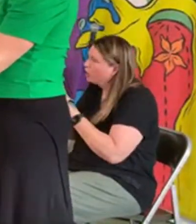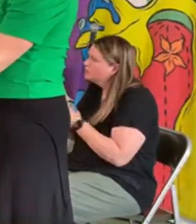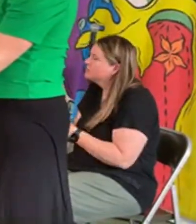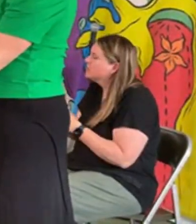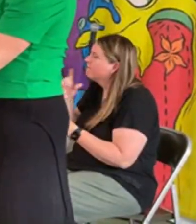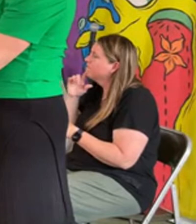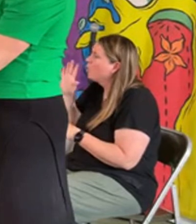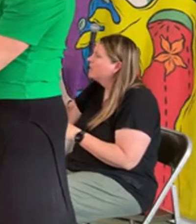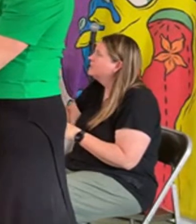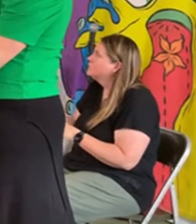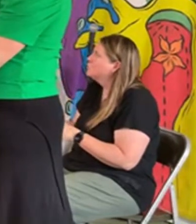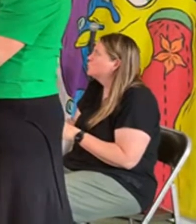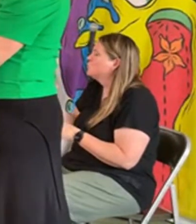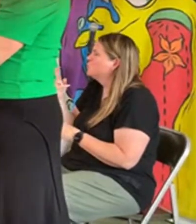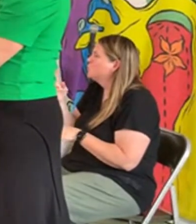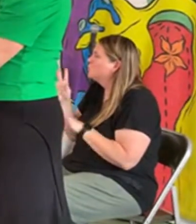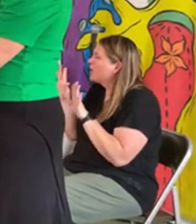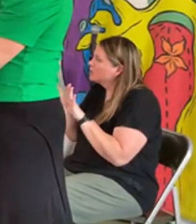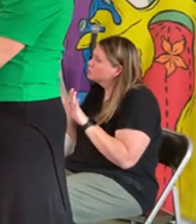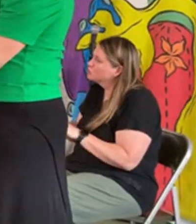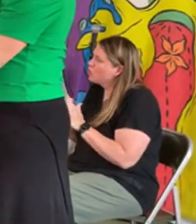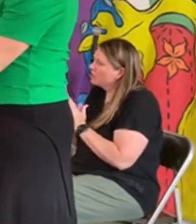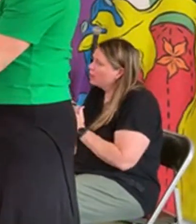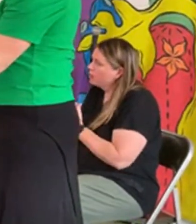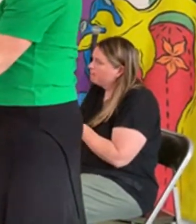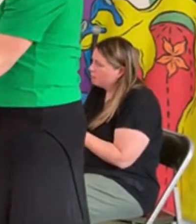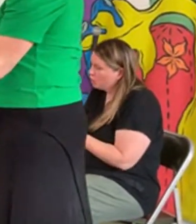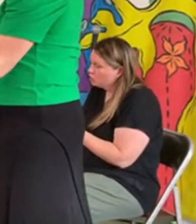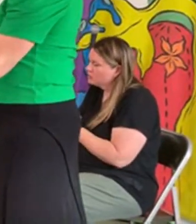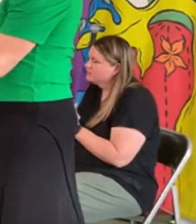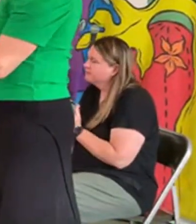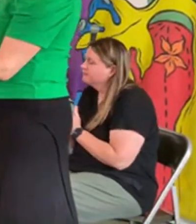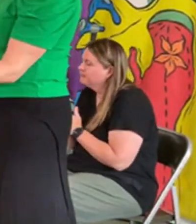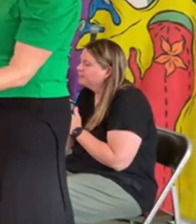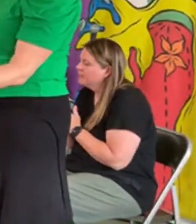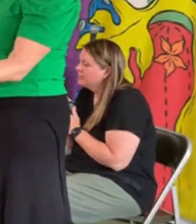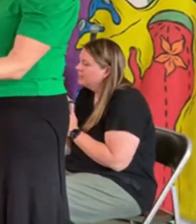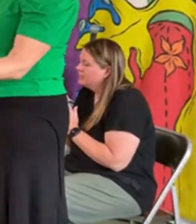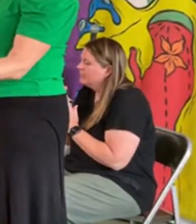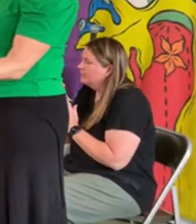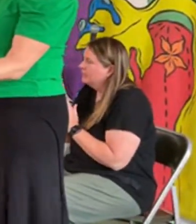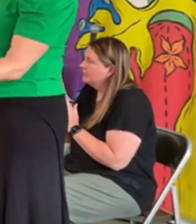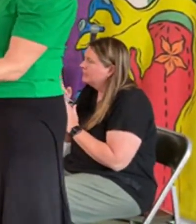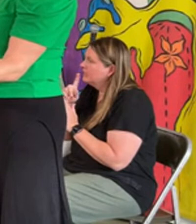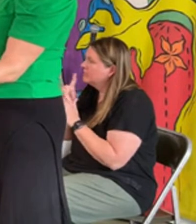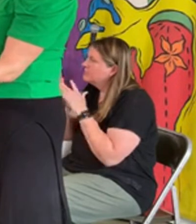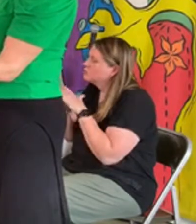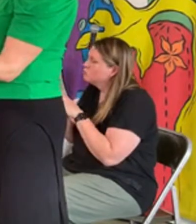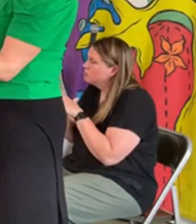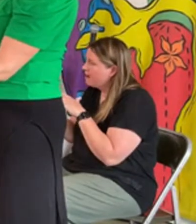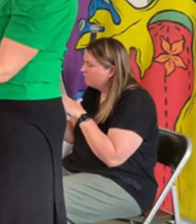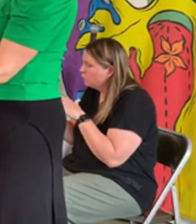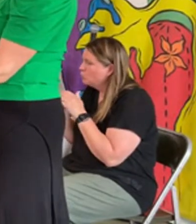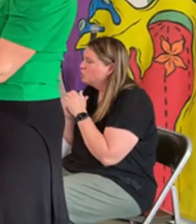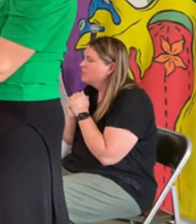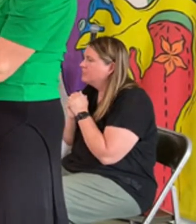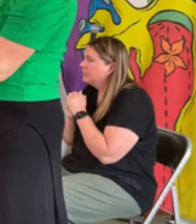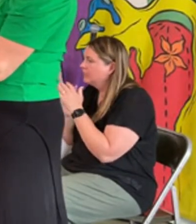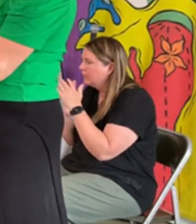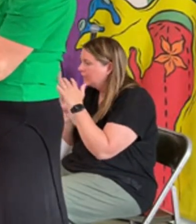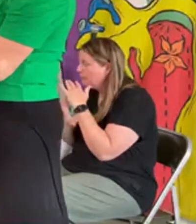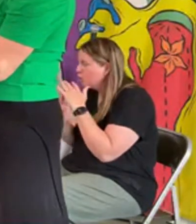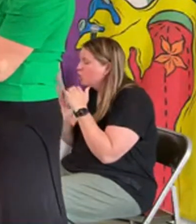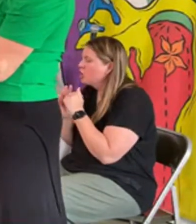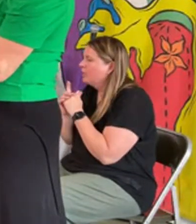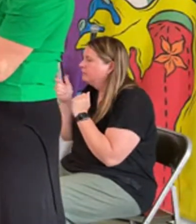two extraordinary books. He is a refugee, an immigrant, someone in